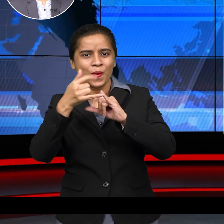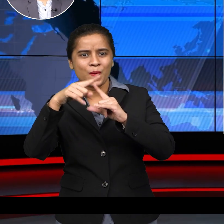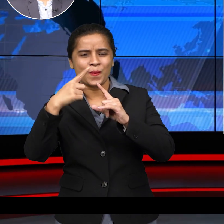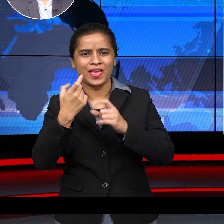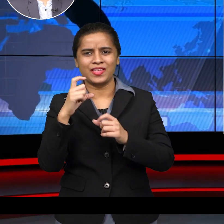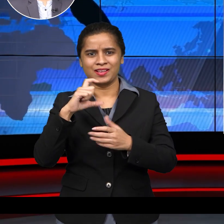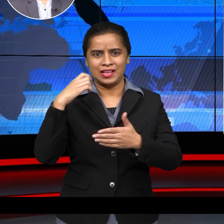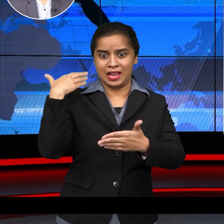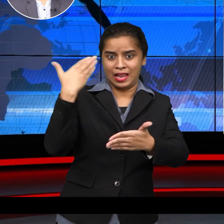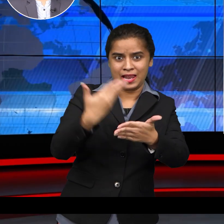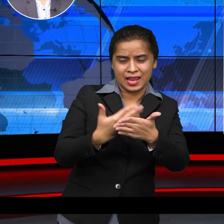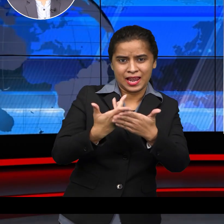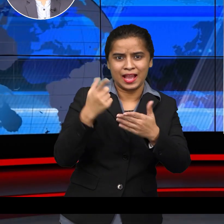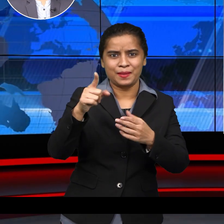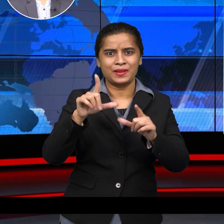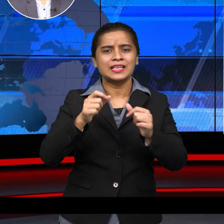on TV.